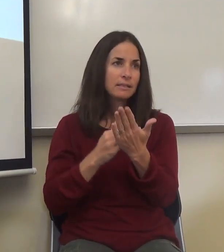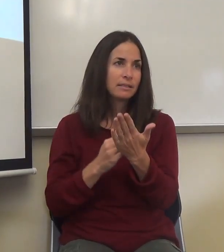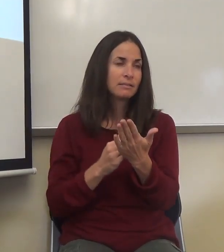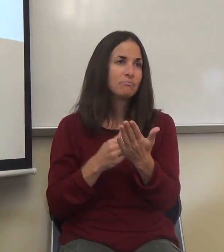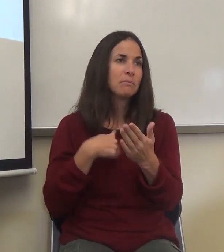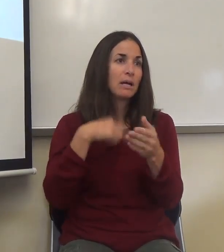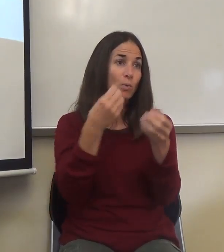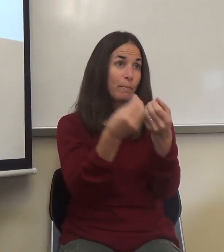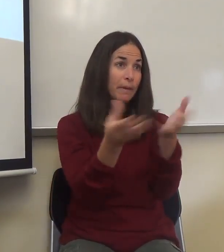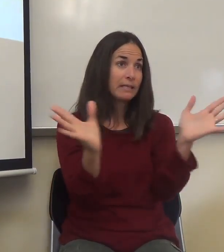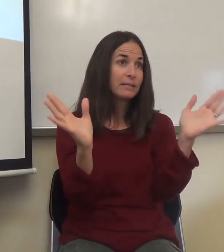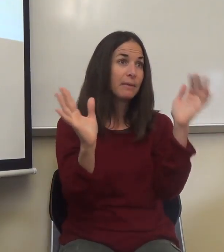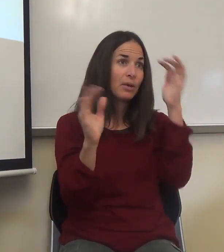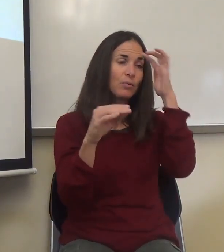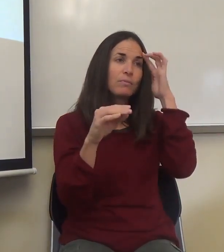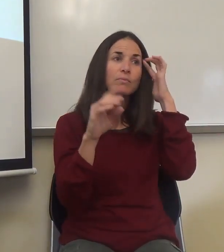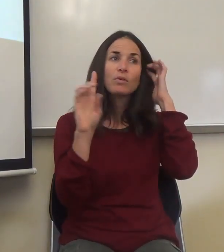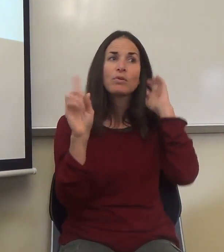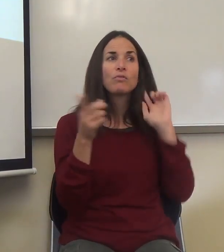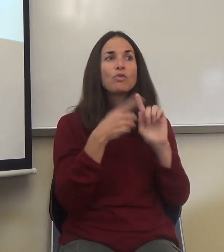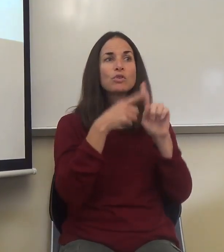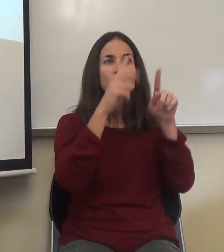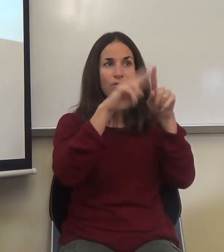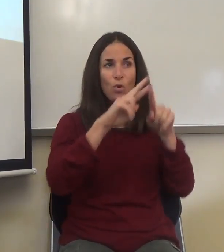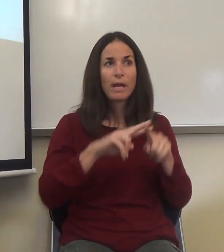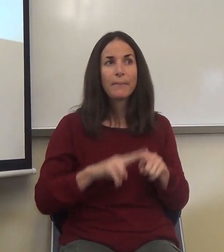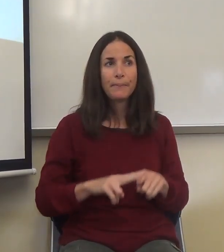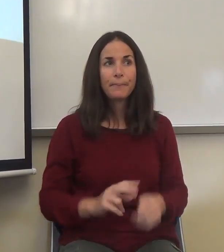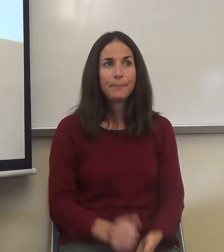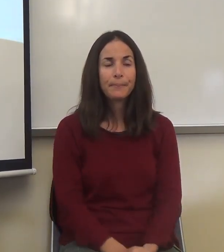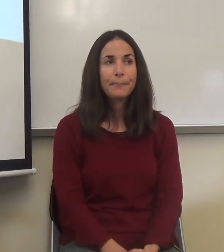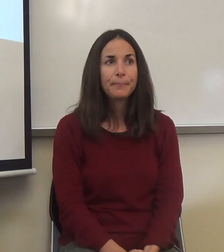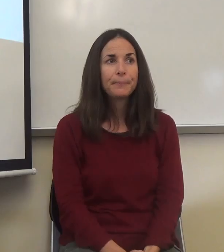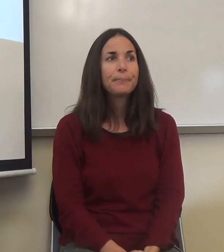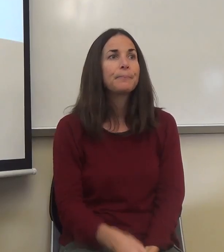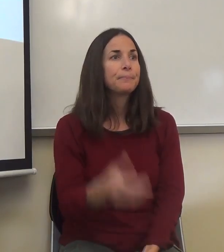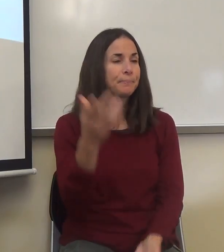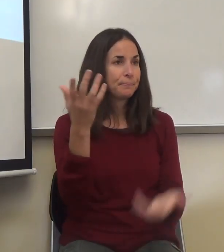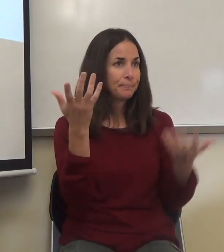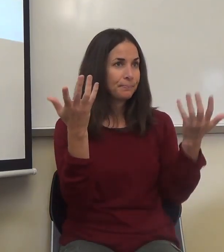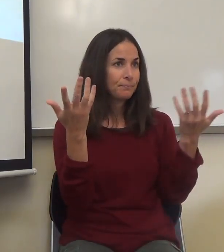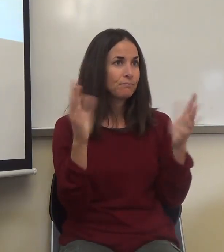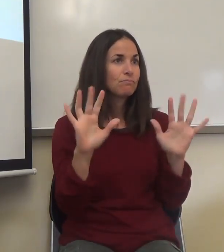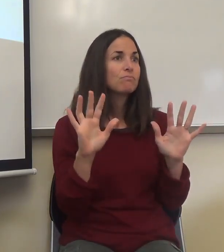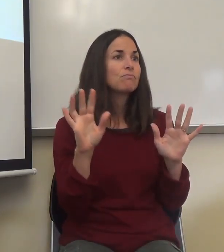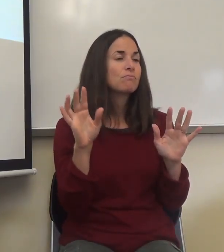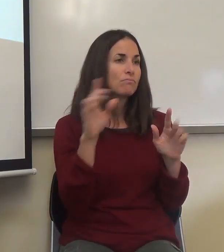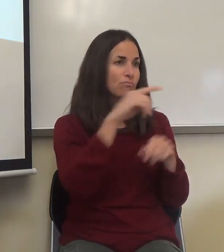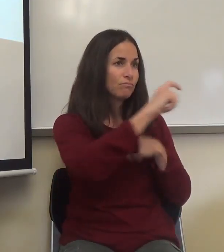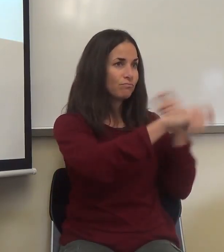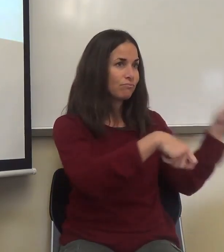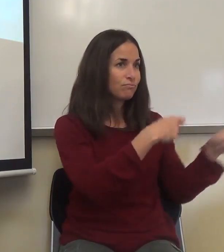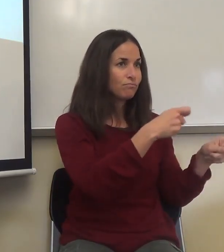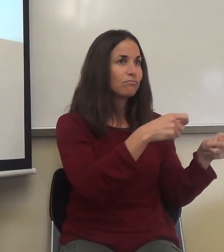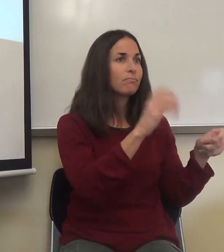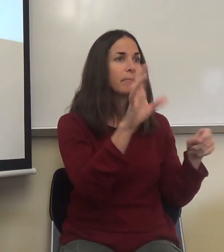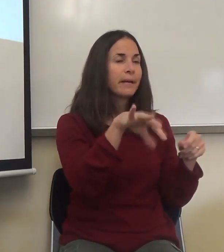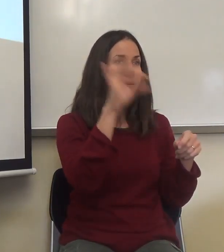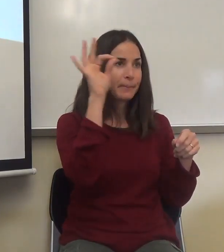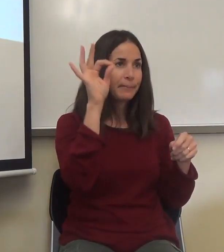vocabulary. Okay, so read it carefully, read the questions carefully. It's the same questions, topic,